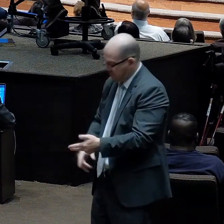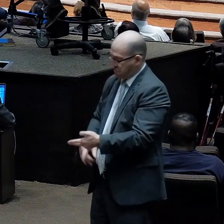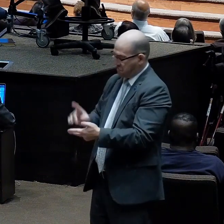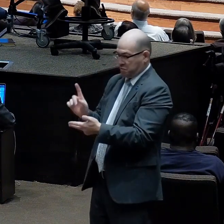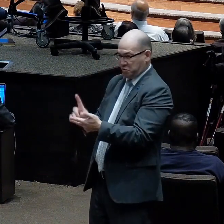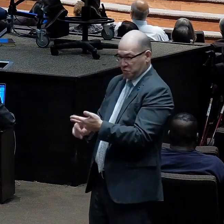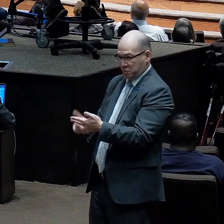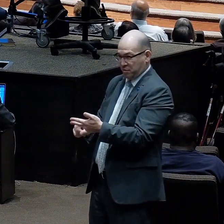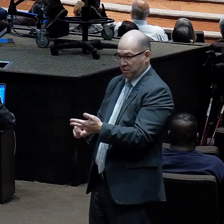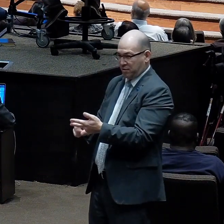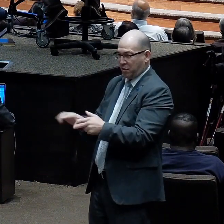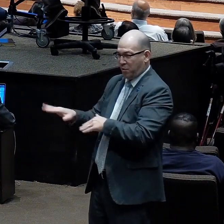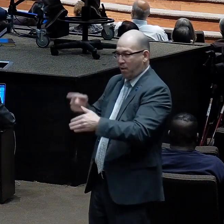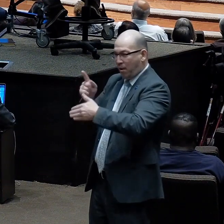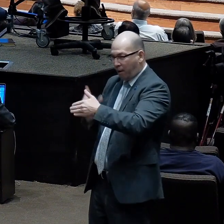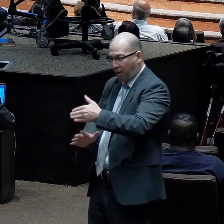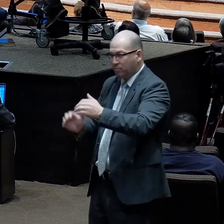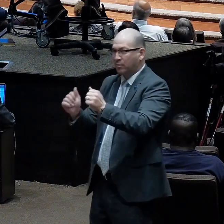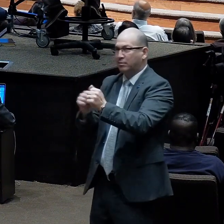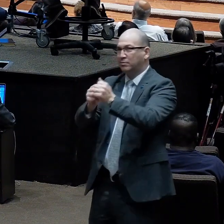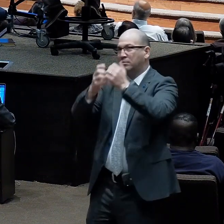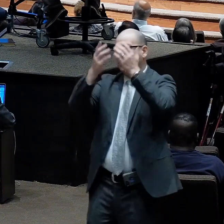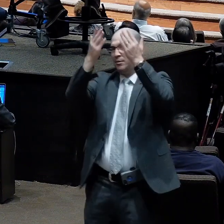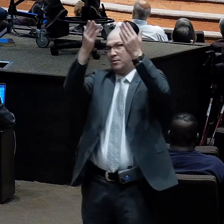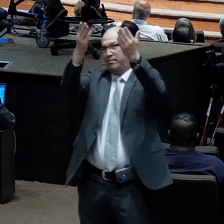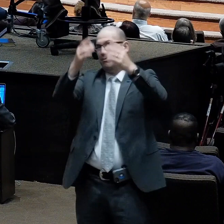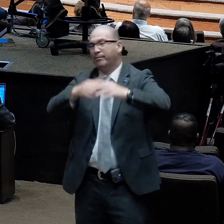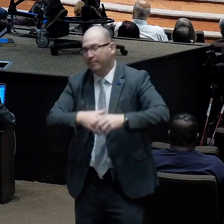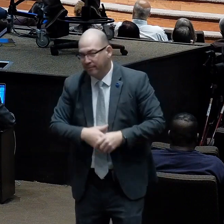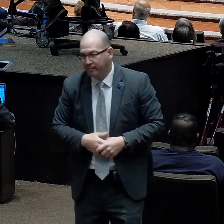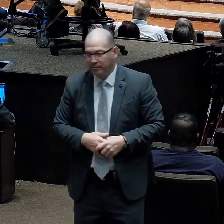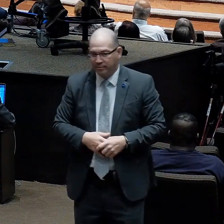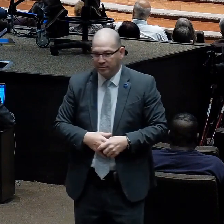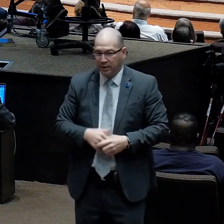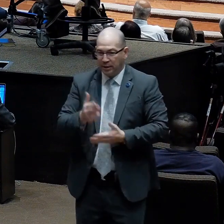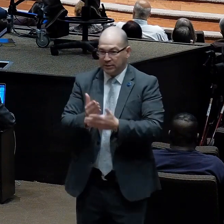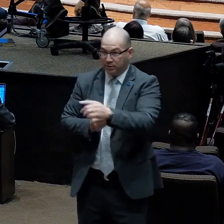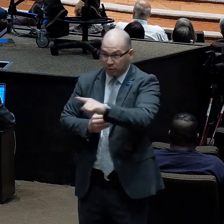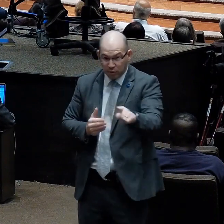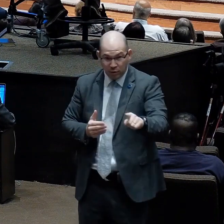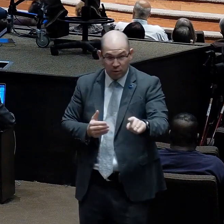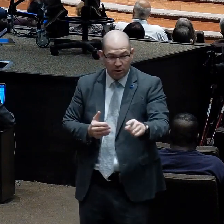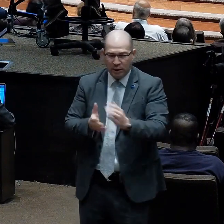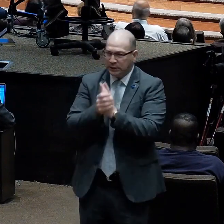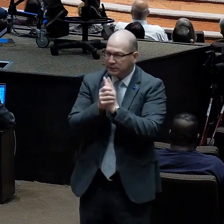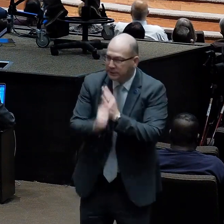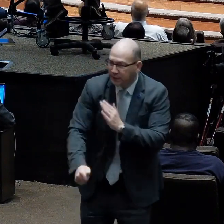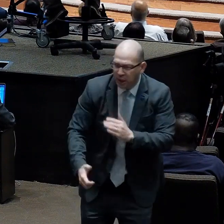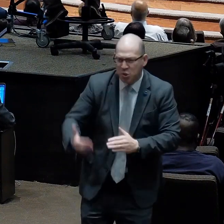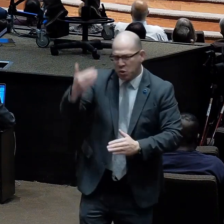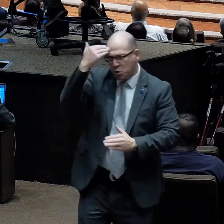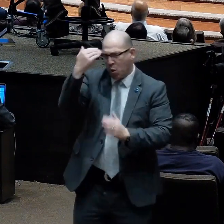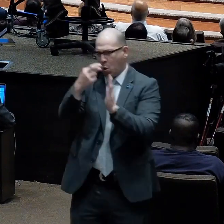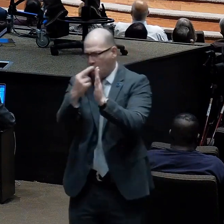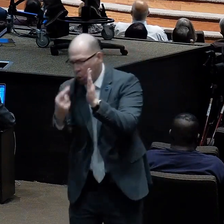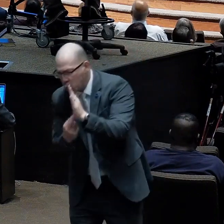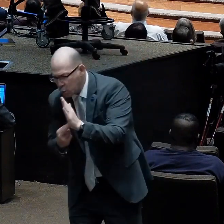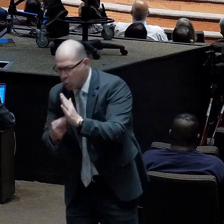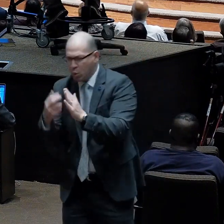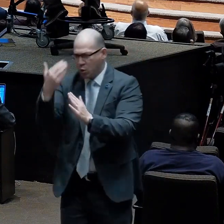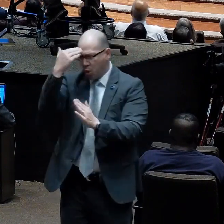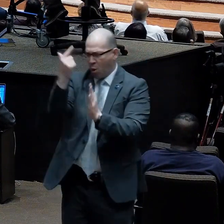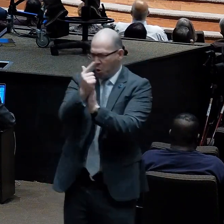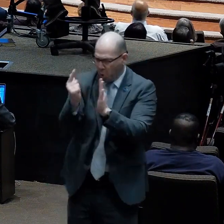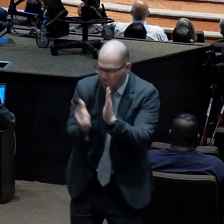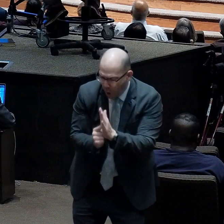and to walk humbly. Some of you are pretty good at knowing the laws and why you're against this and for